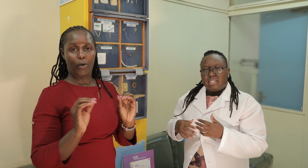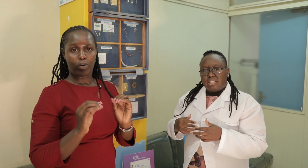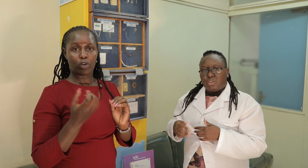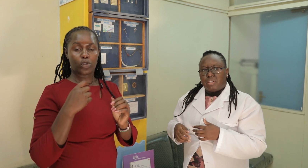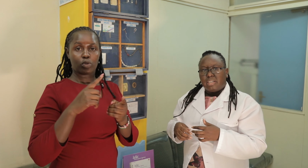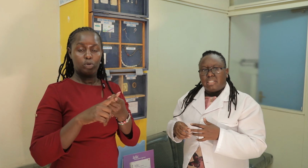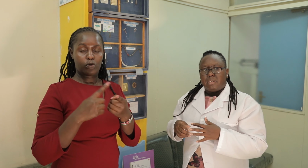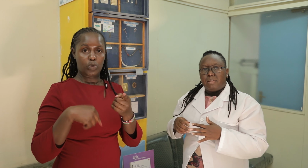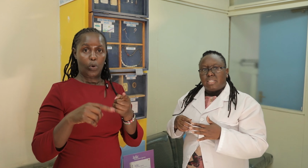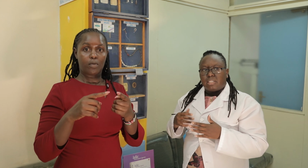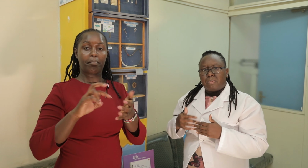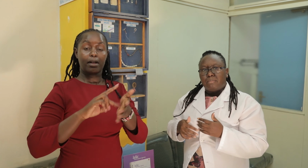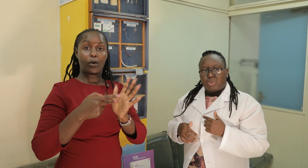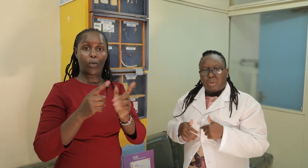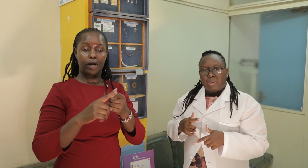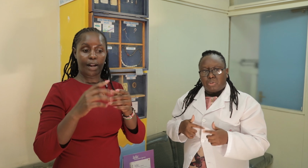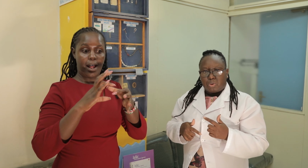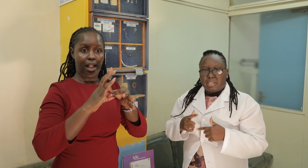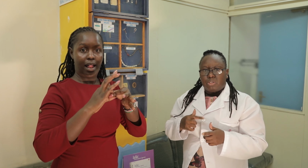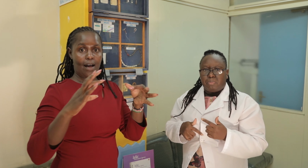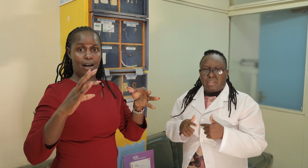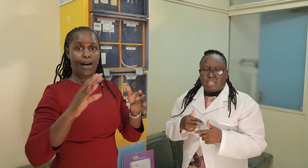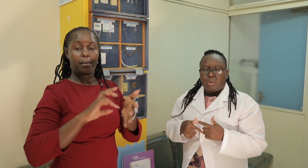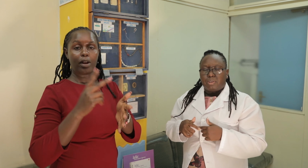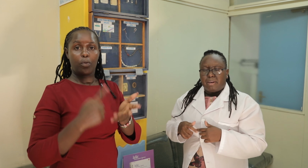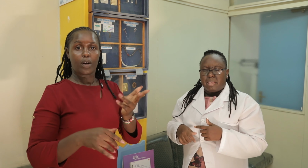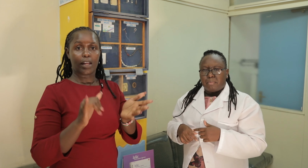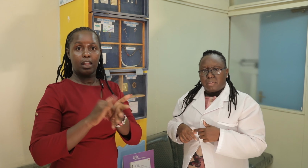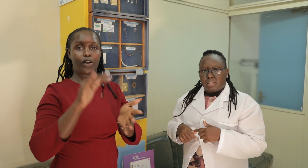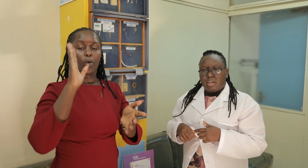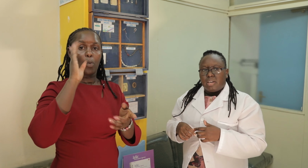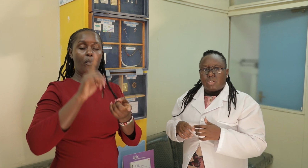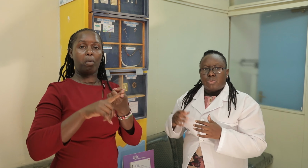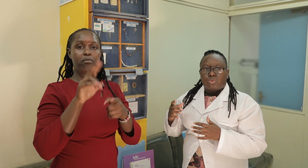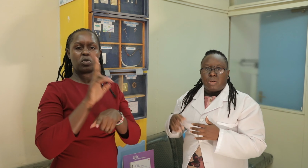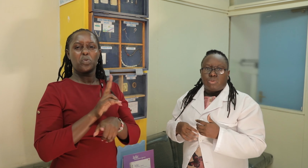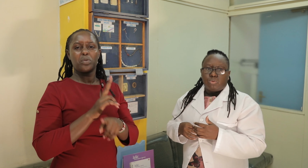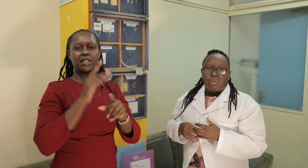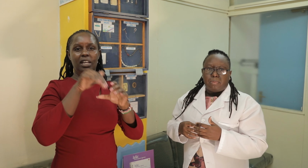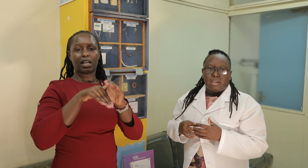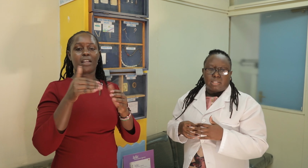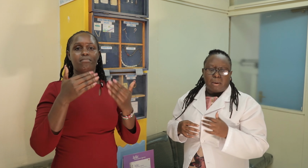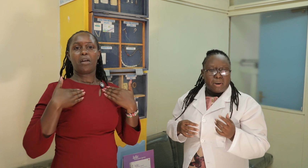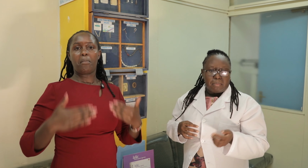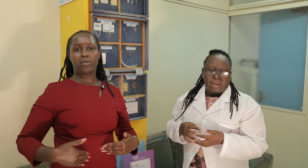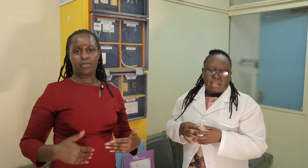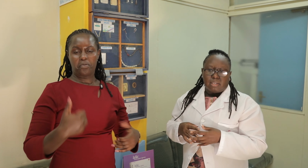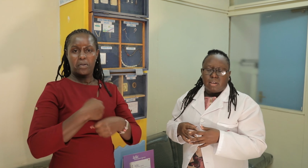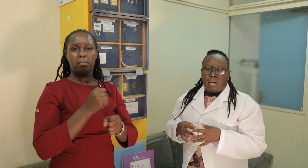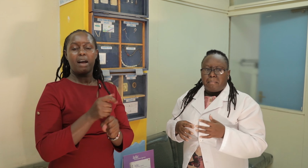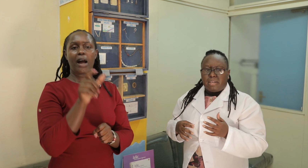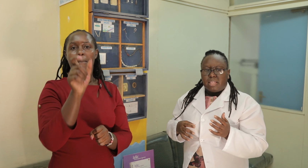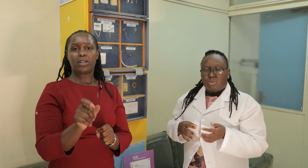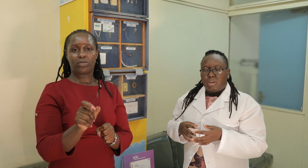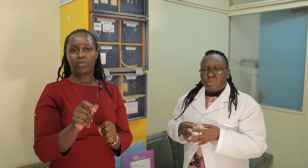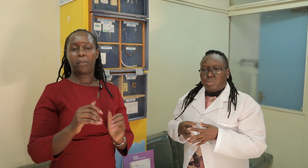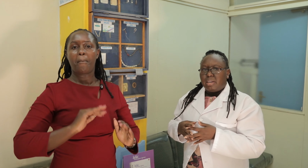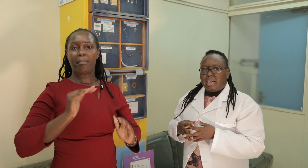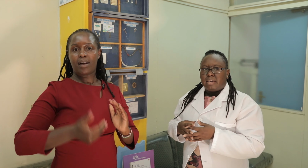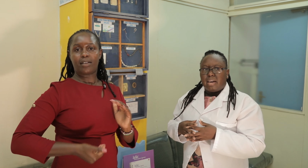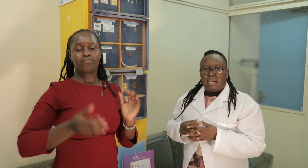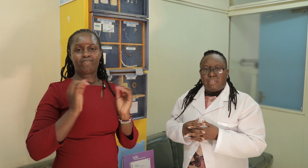it doesn't reconnect, it means the sperms are going to only to be recycled by the body. It's not going to make someone pregnant. But that